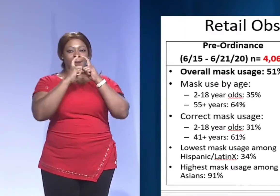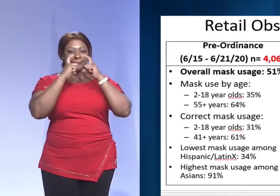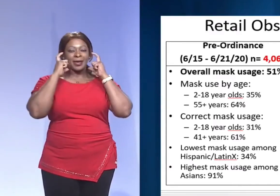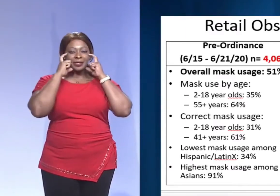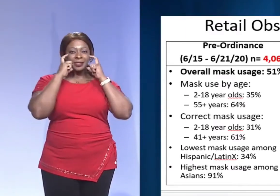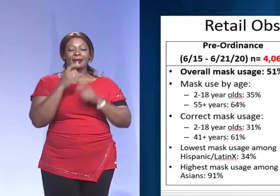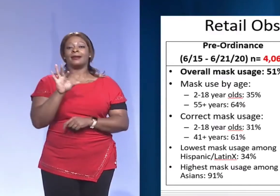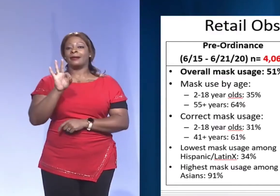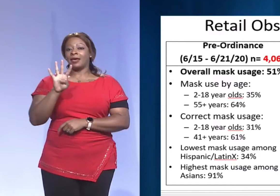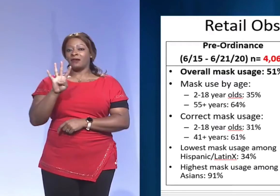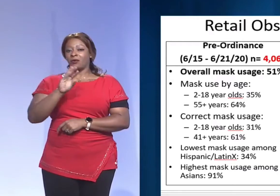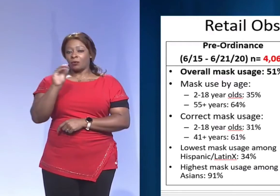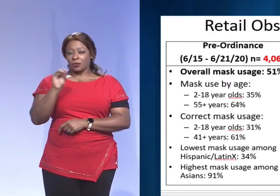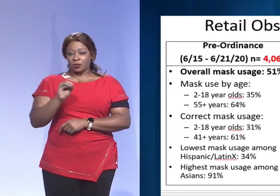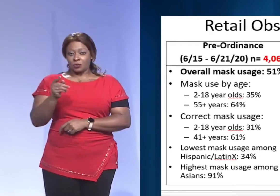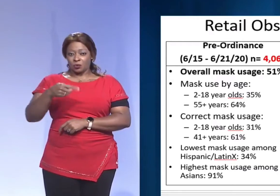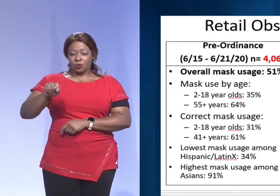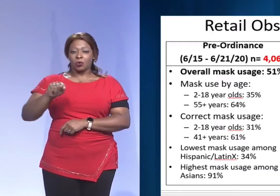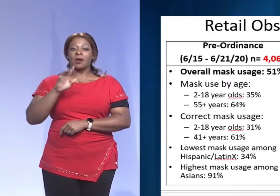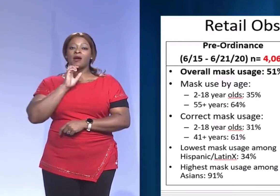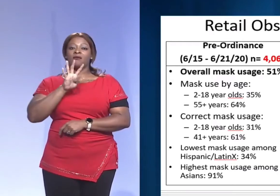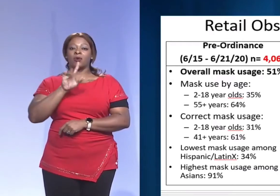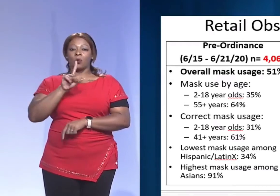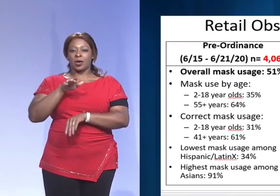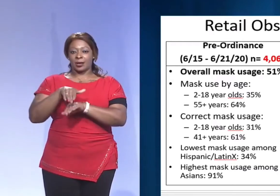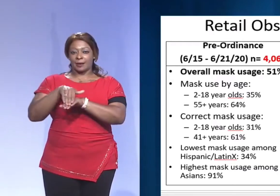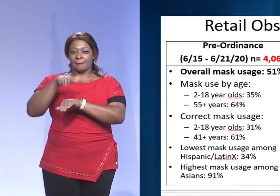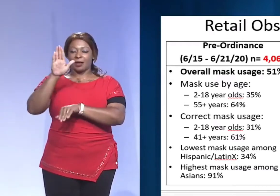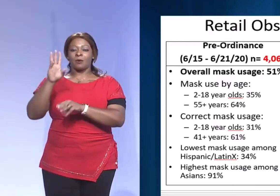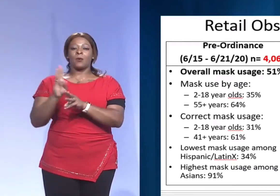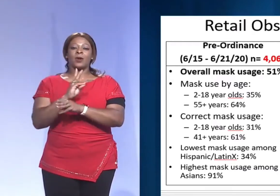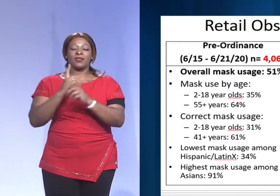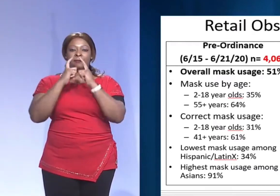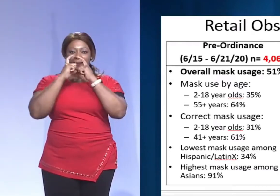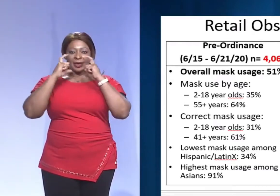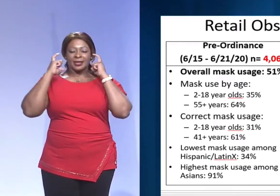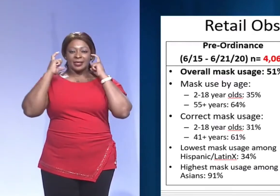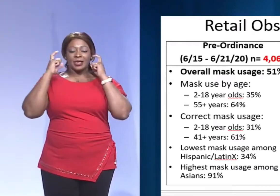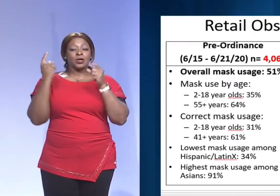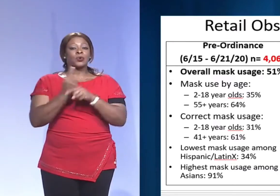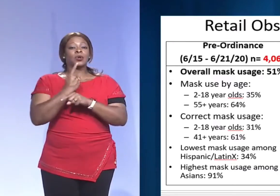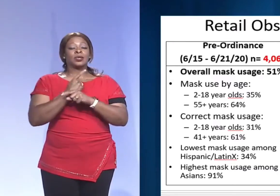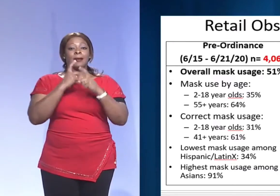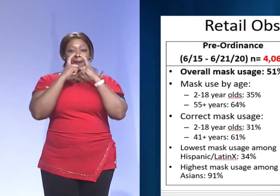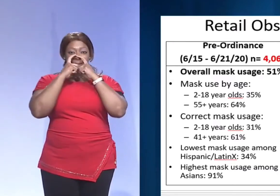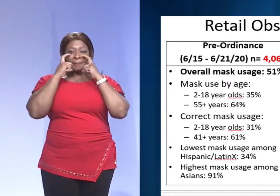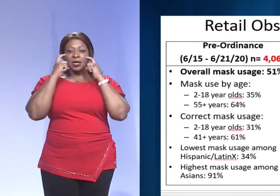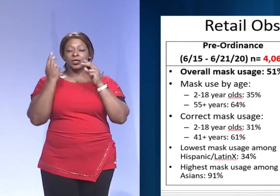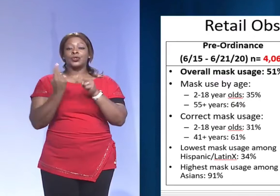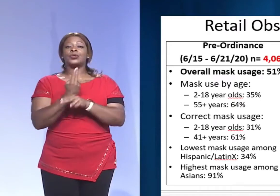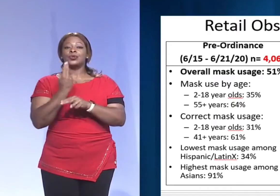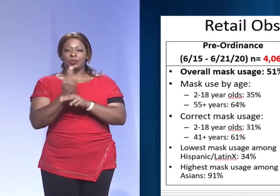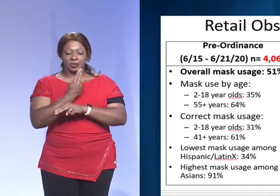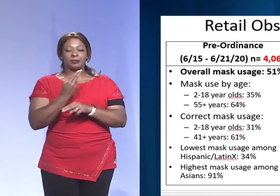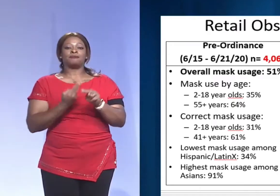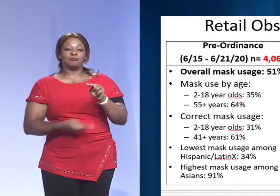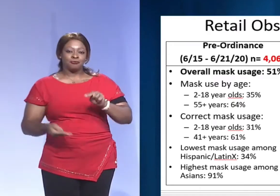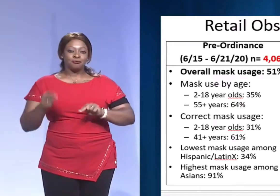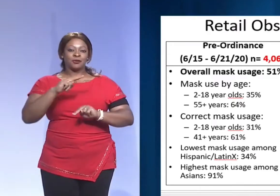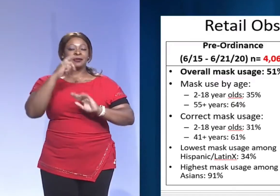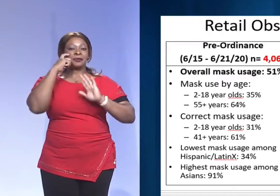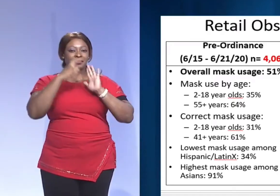and 94% of those 41 years and older wearing a mask. Correct mask usage was also increased,